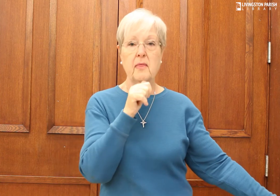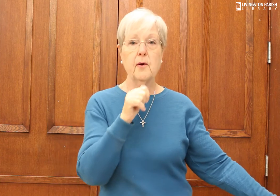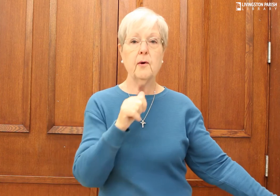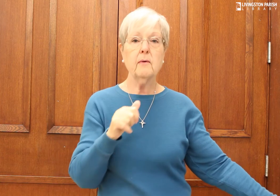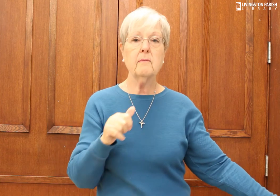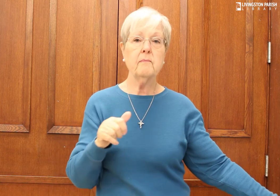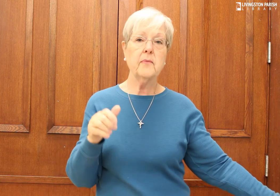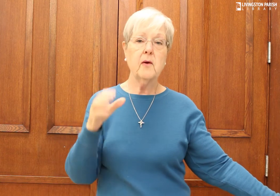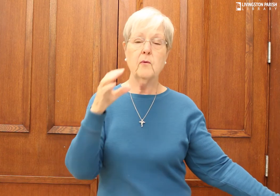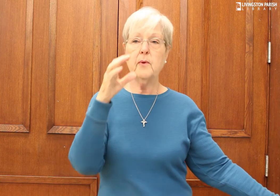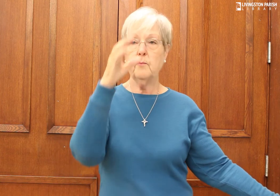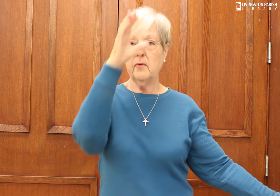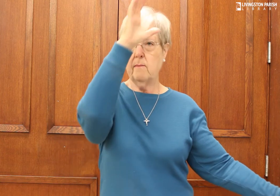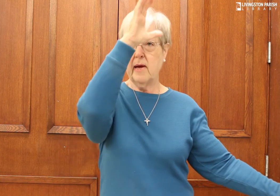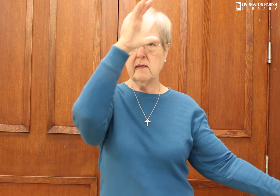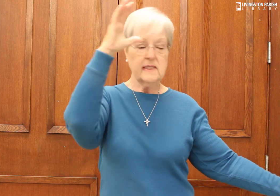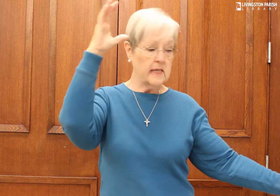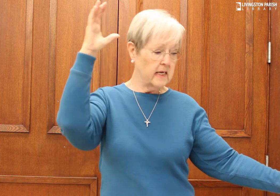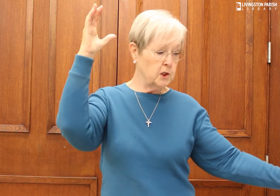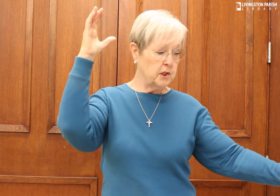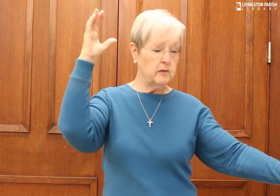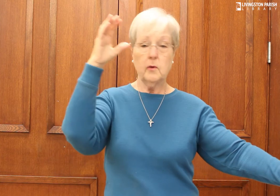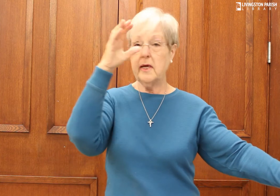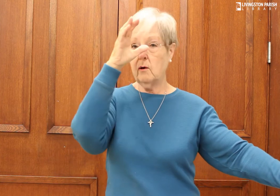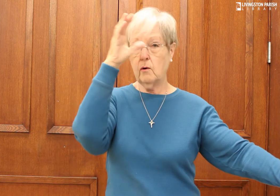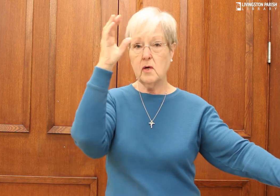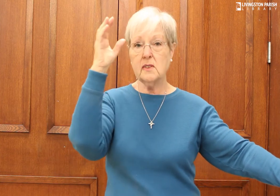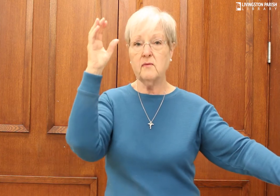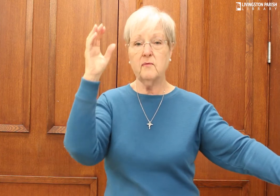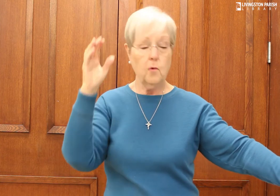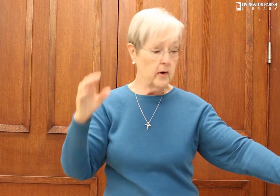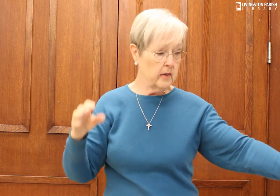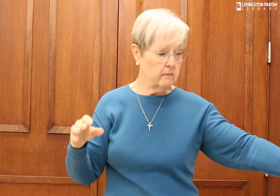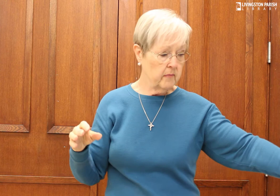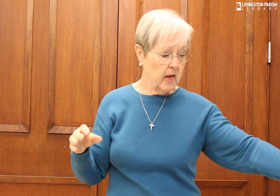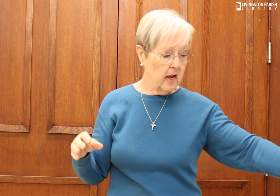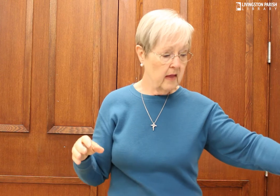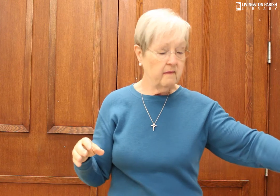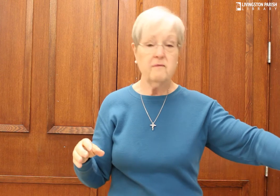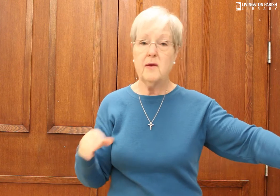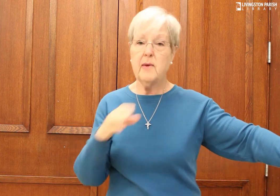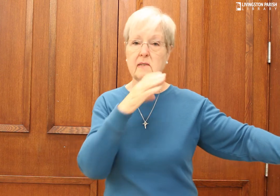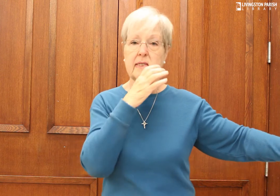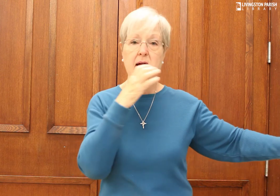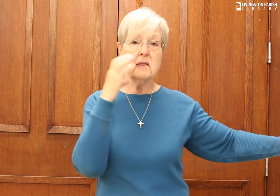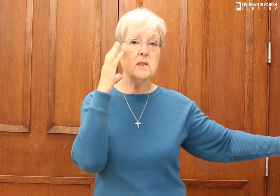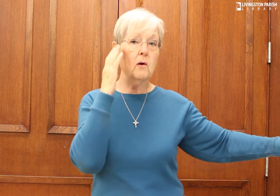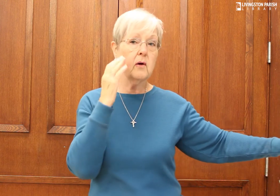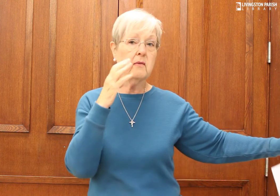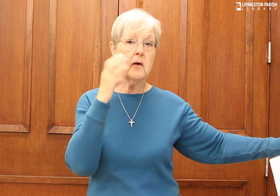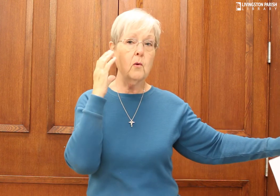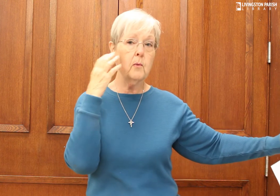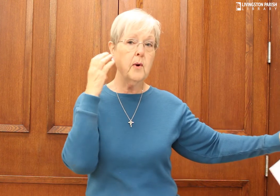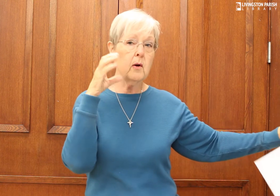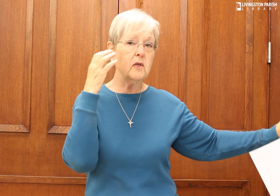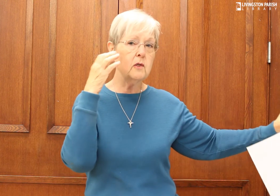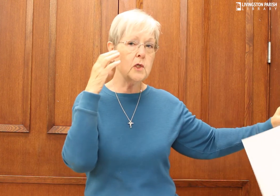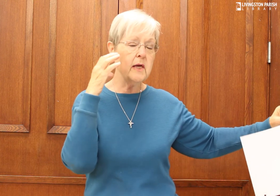mother. Remember, the male signs generally are across the forehead, and the female signs are in the lower part, usually off